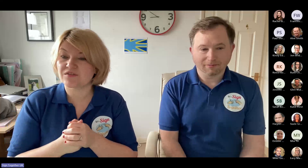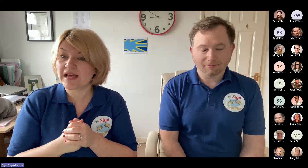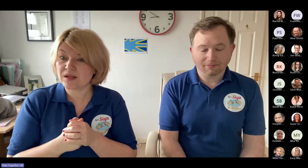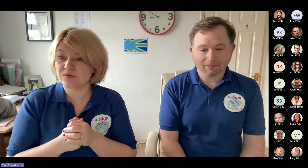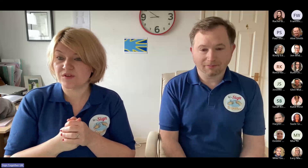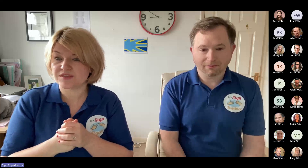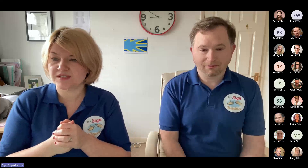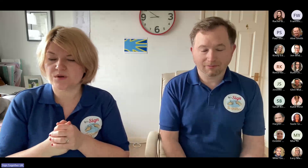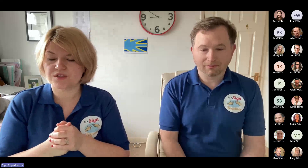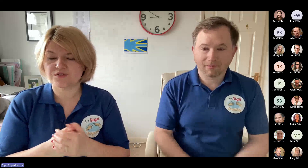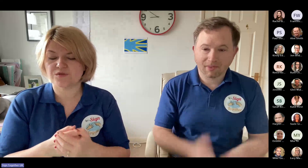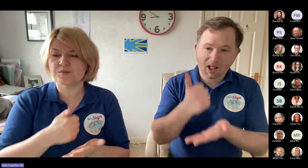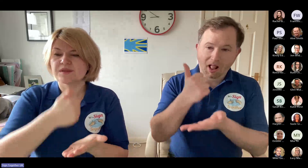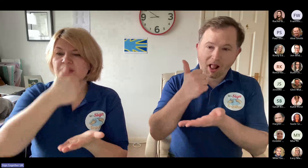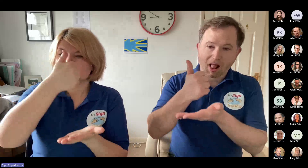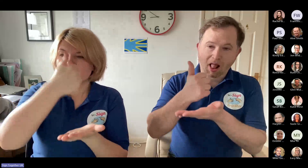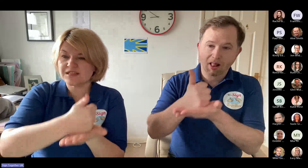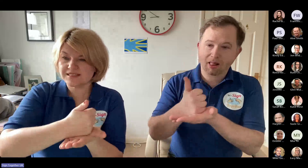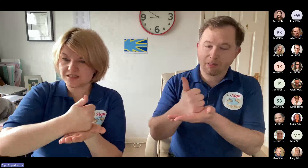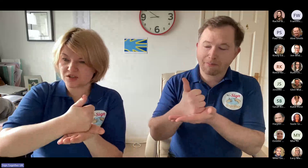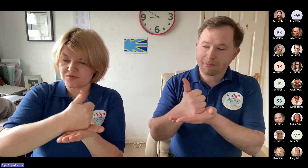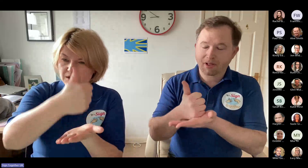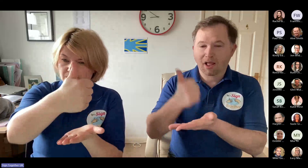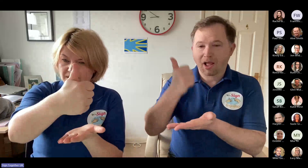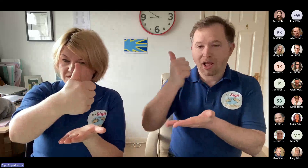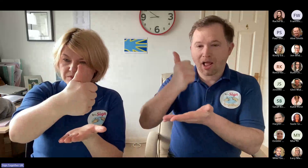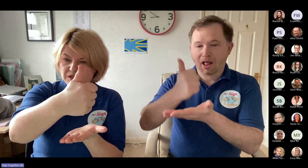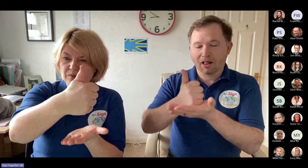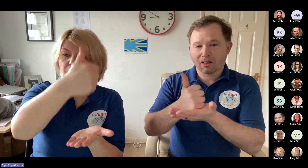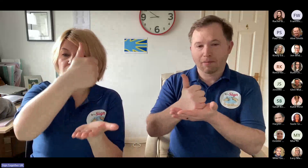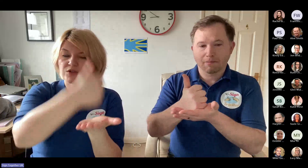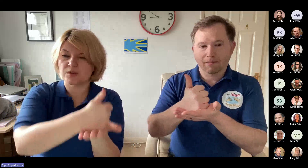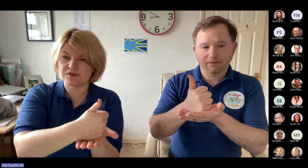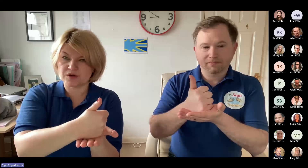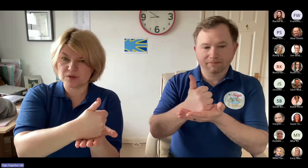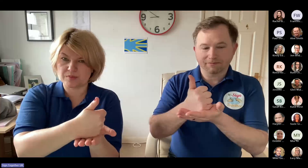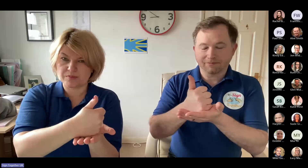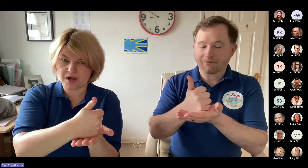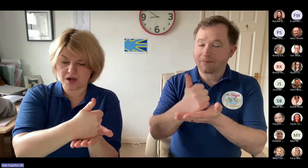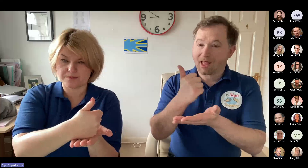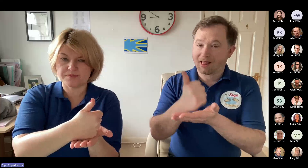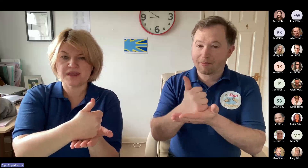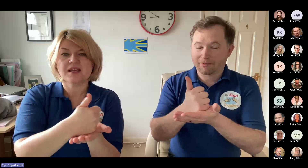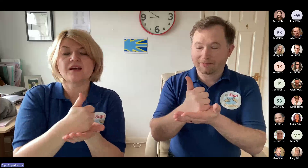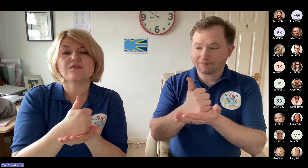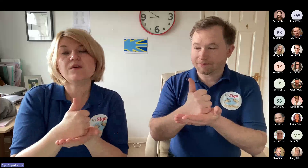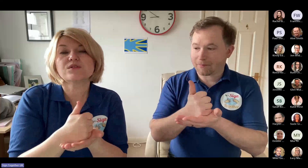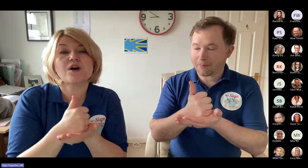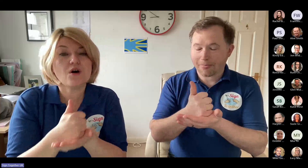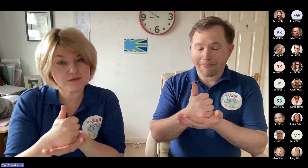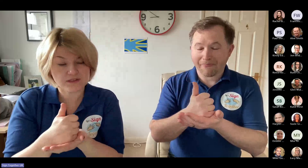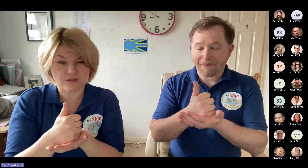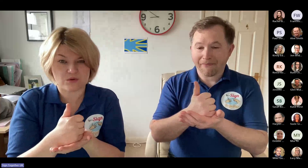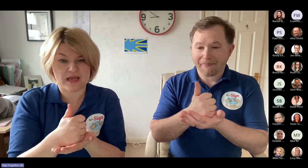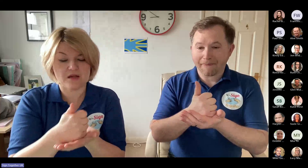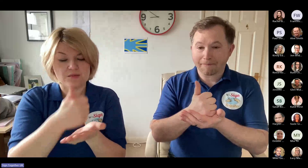for help first. That's quite useful. So this is a sign for help, big thumbs up on top of an open palm. Now, if you want to offer someone help,